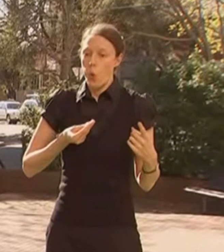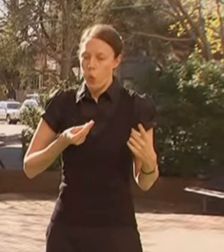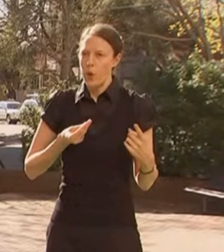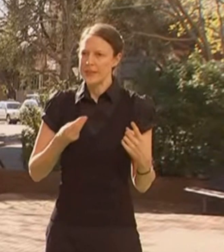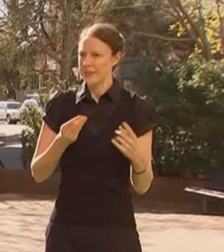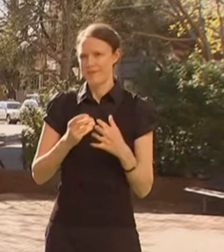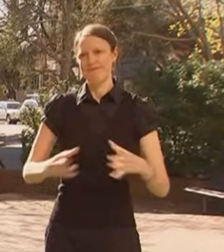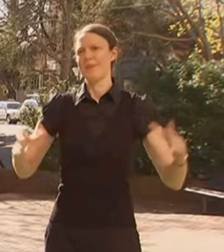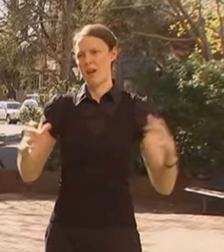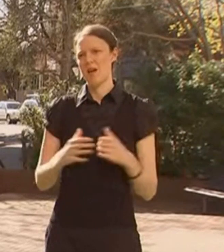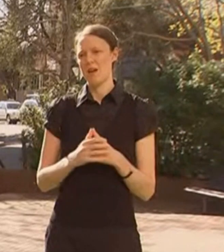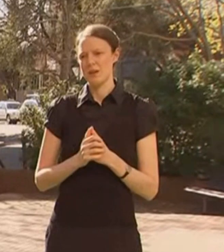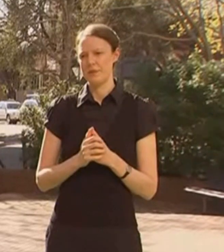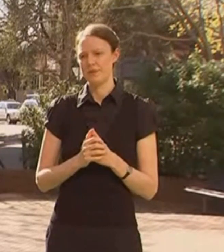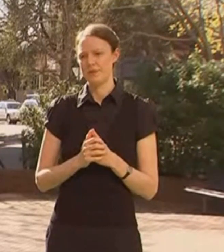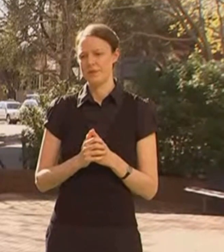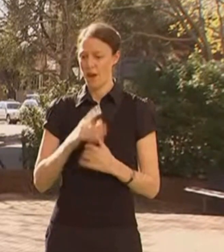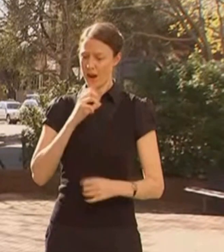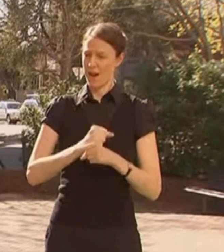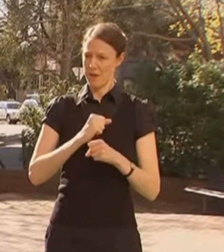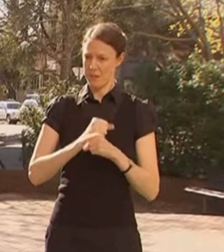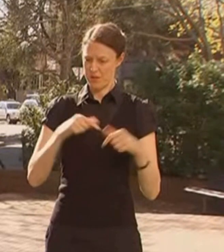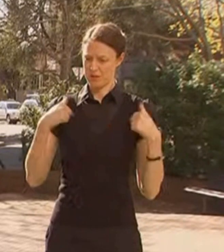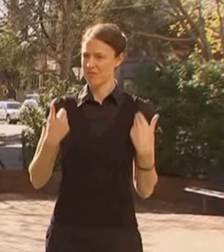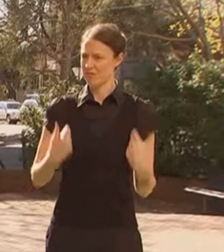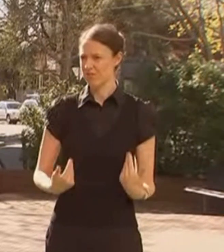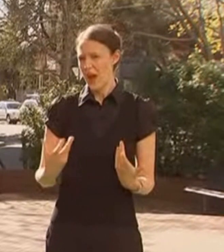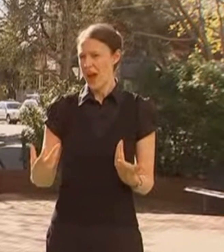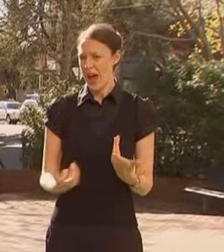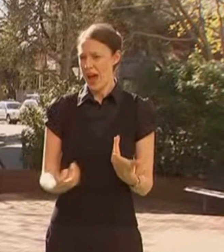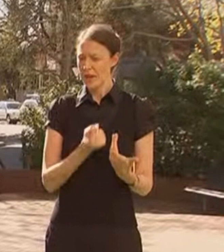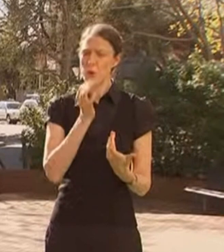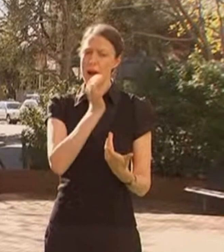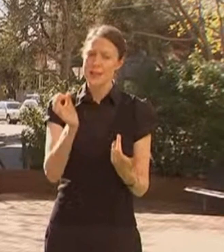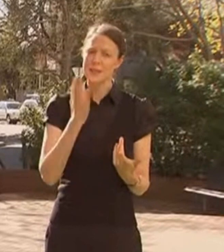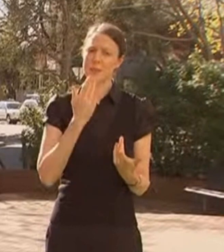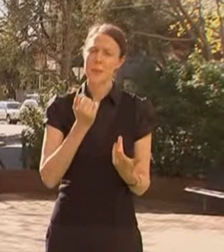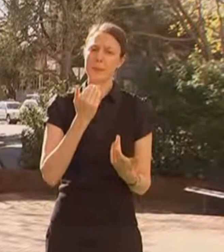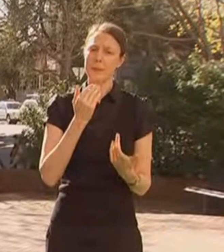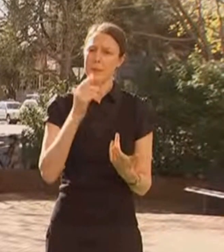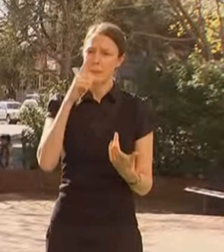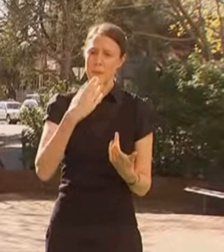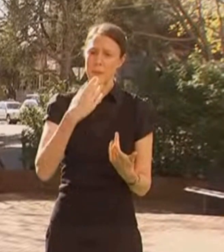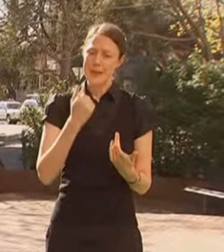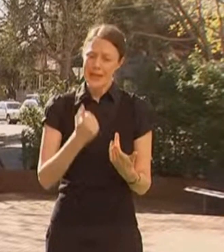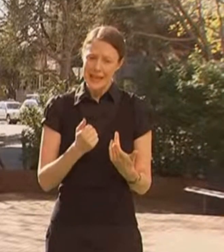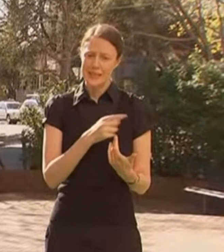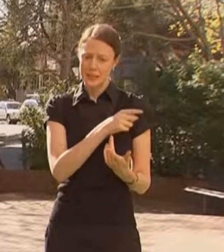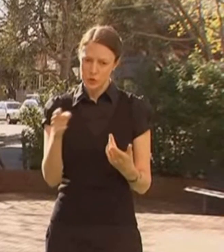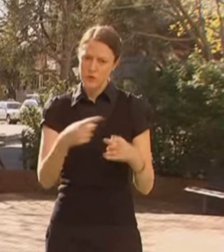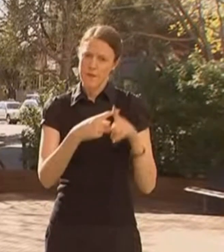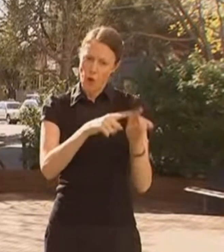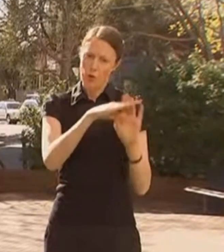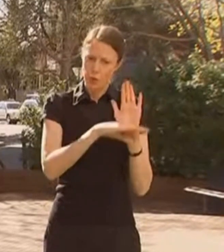when I spoke to the Commissioner this morning, and he advised me that after contacting the protesters as late as this morning, what